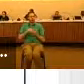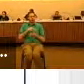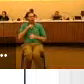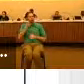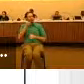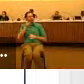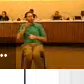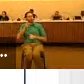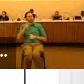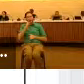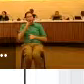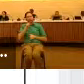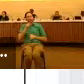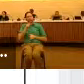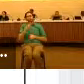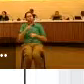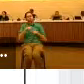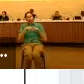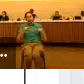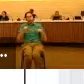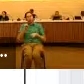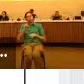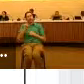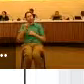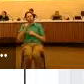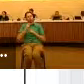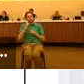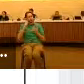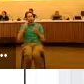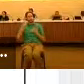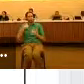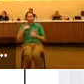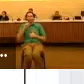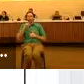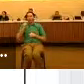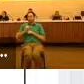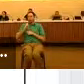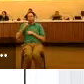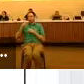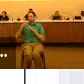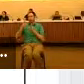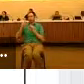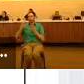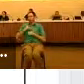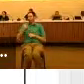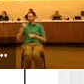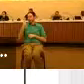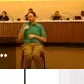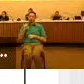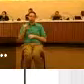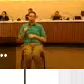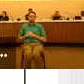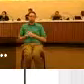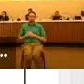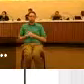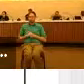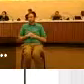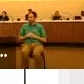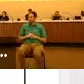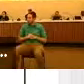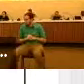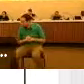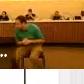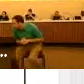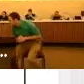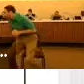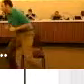ranches, first floor masters are just huge. My other job is realtor, so I totally understand that.